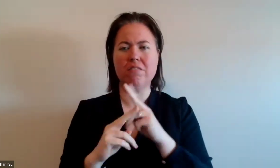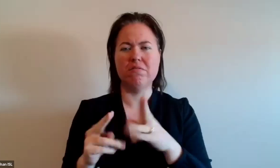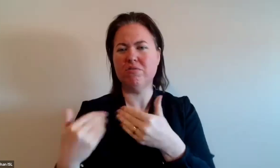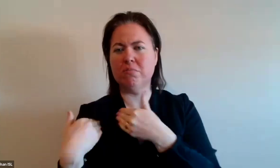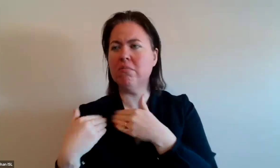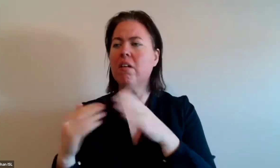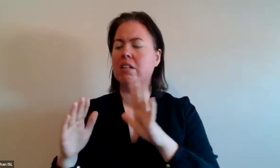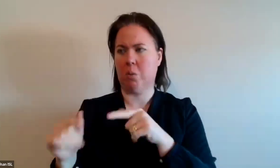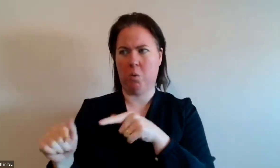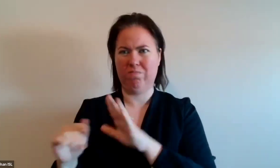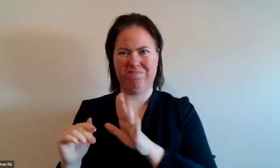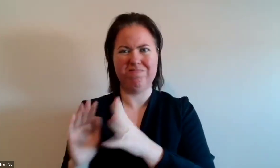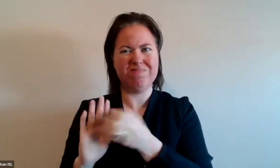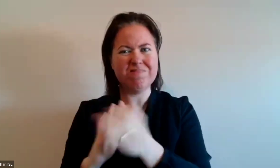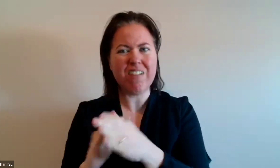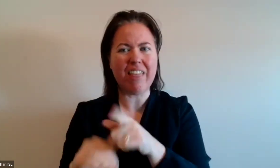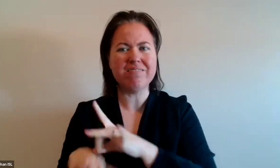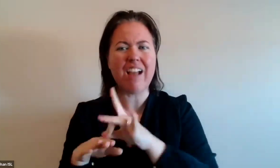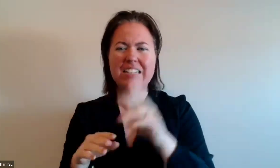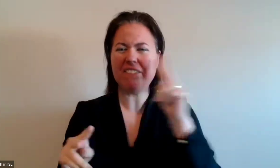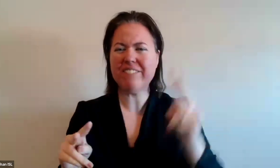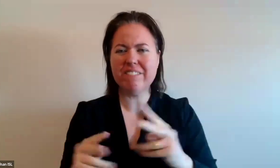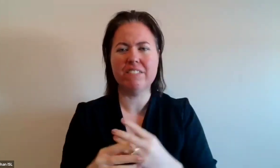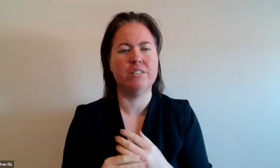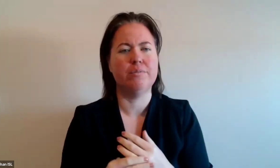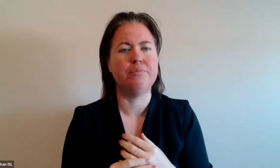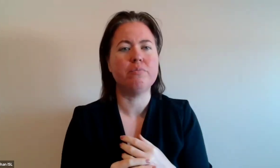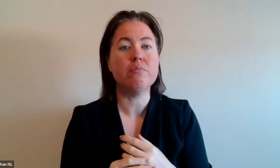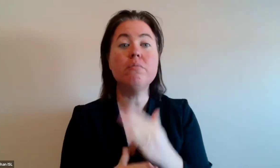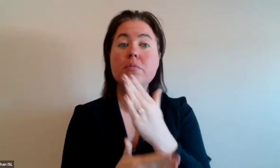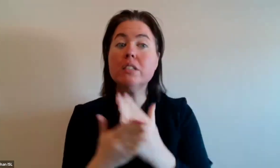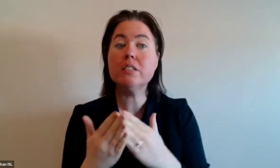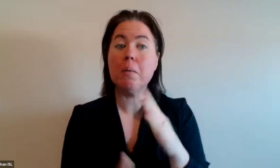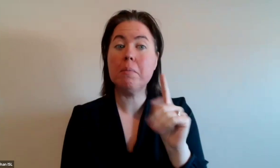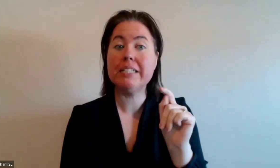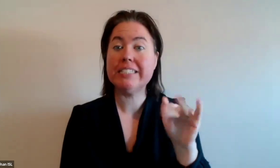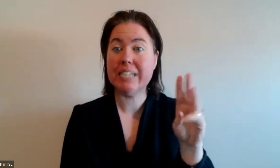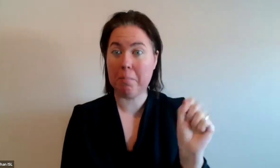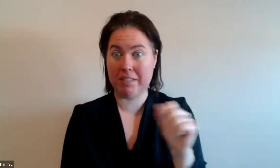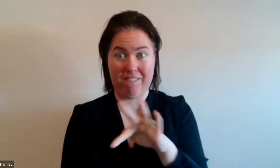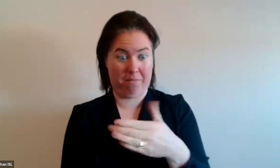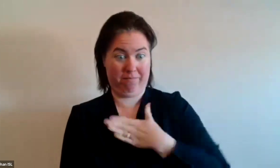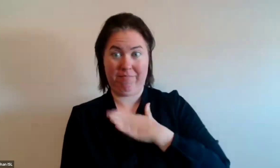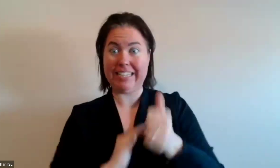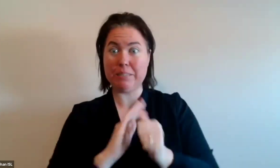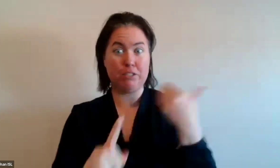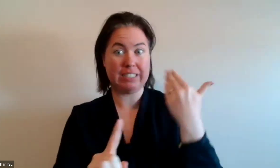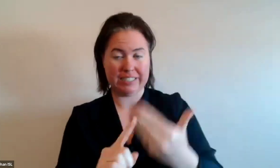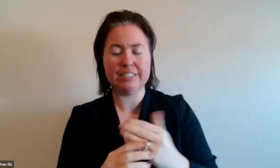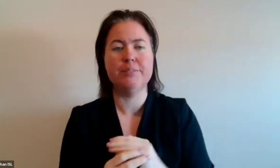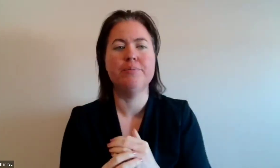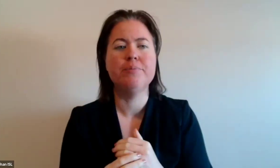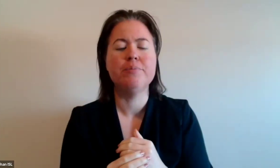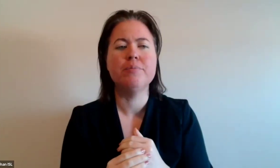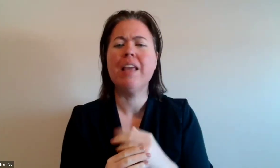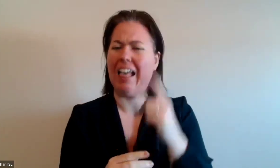And finally, I have just a few tips from our experience. And the first one is, I think it